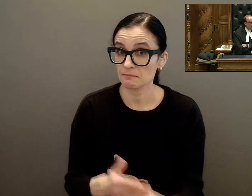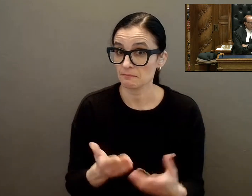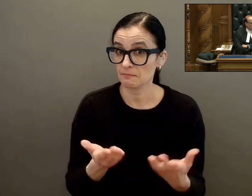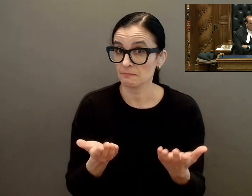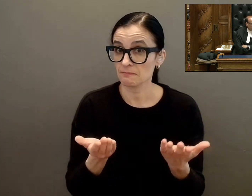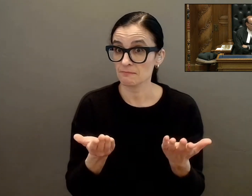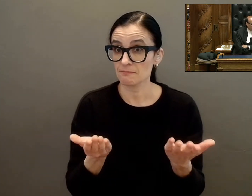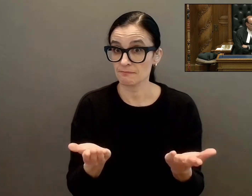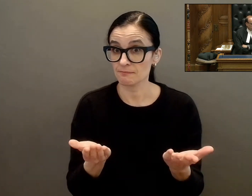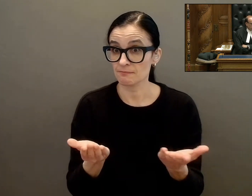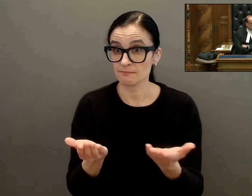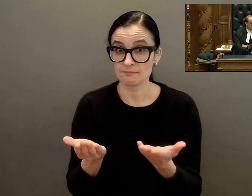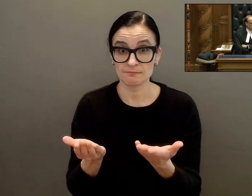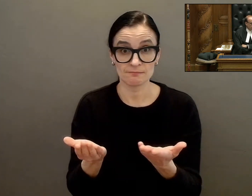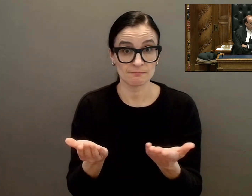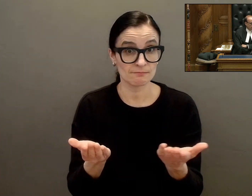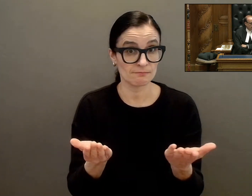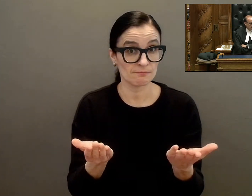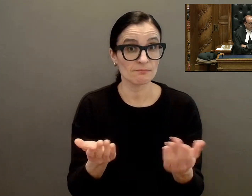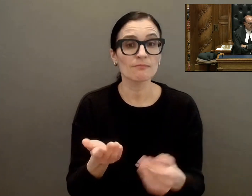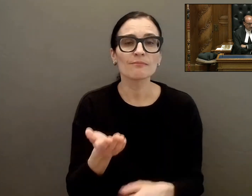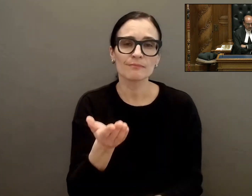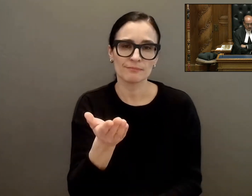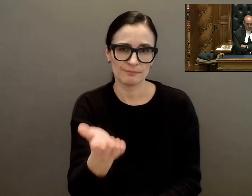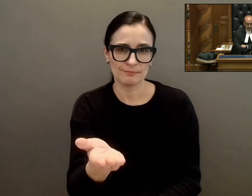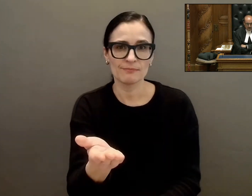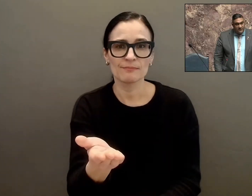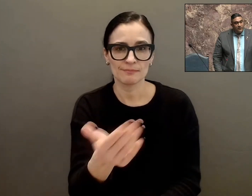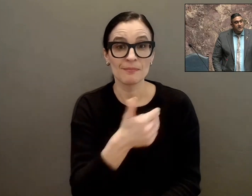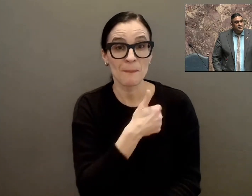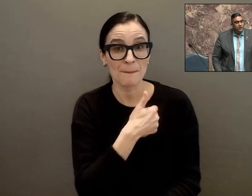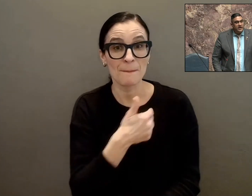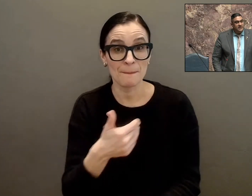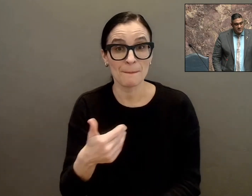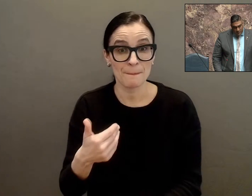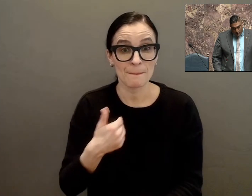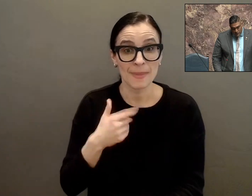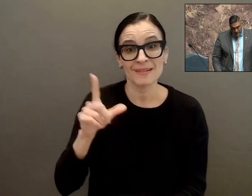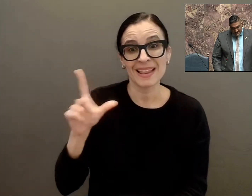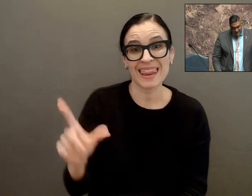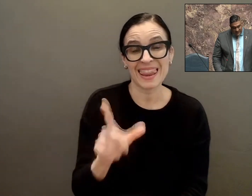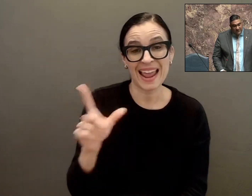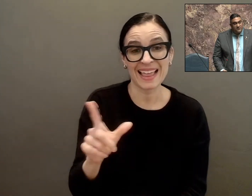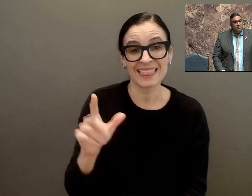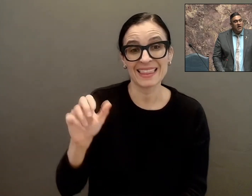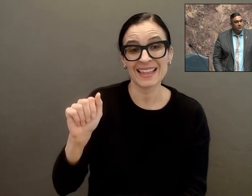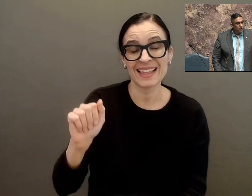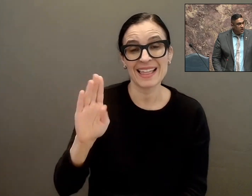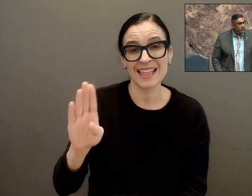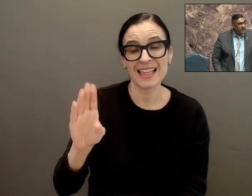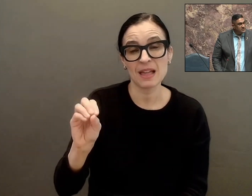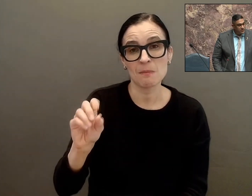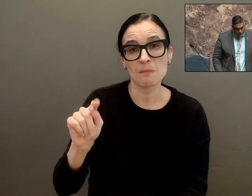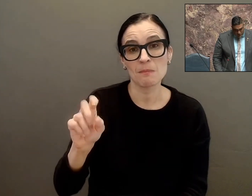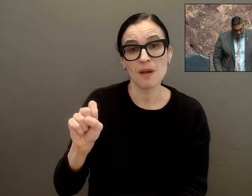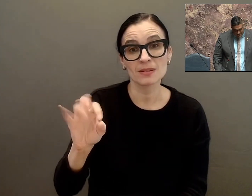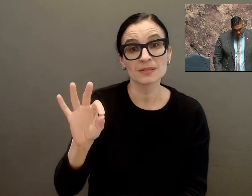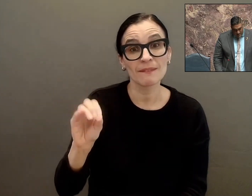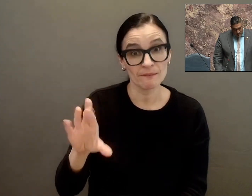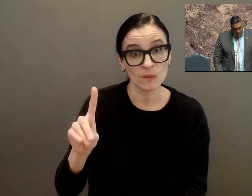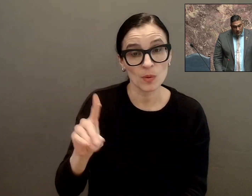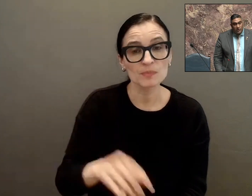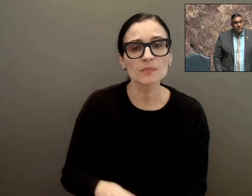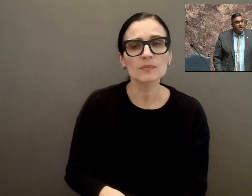Member for Langley Abbotsford. Mr. Speaker, the Kootenay ferry strike is approaching its 5th month without a